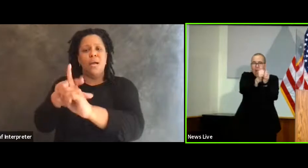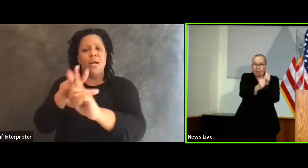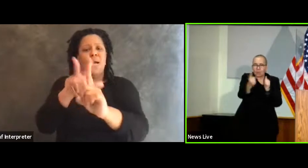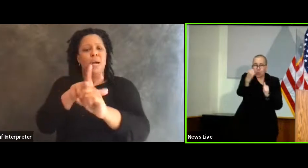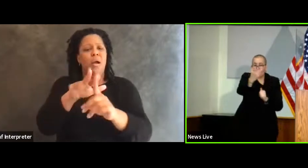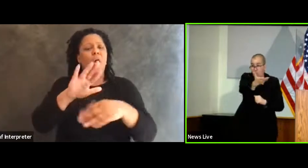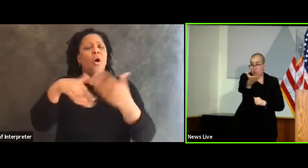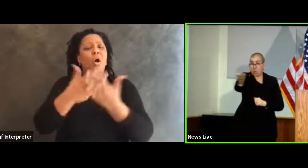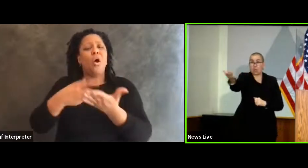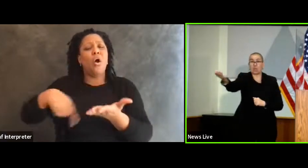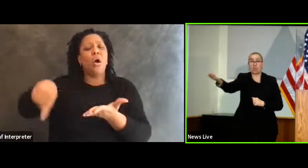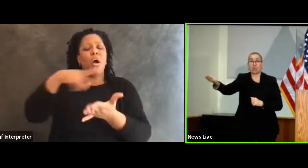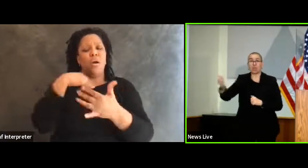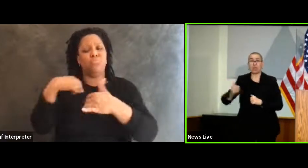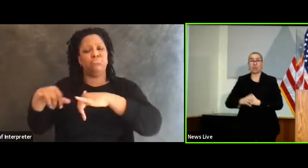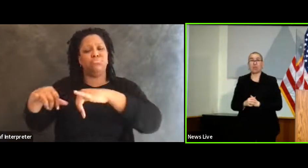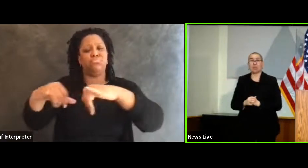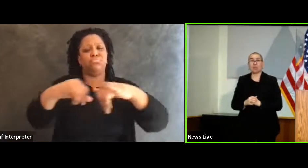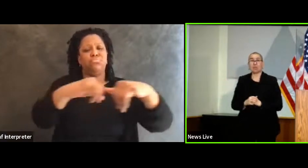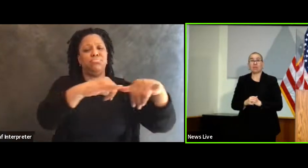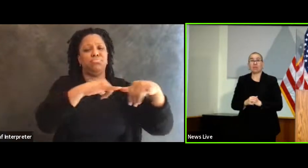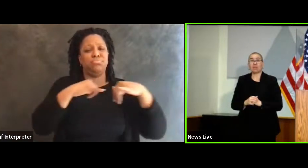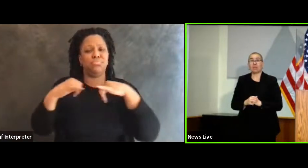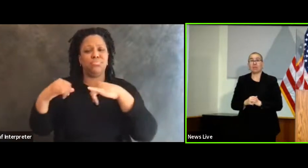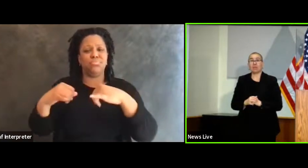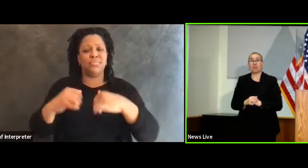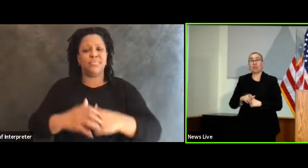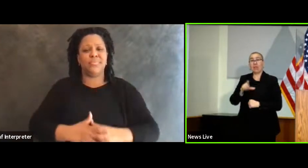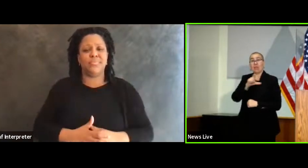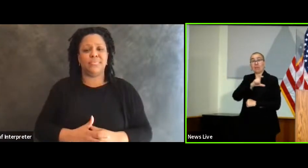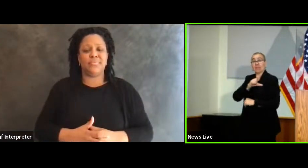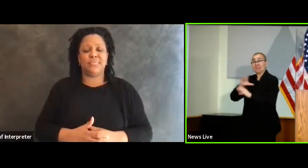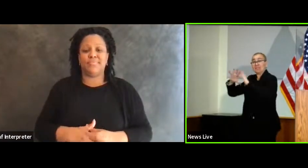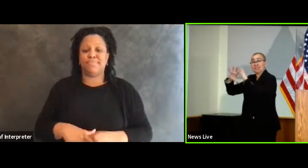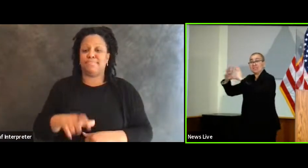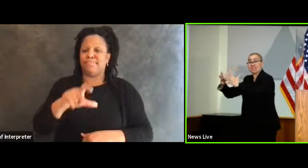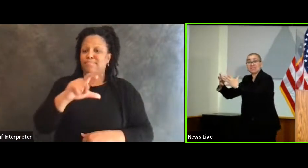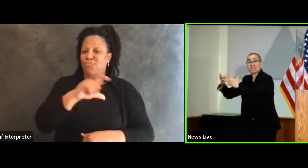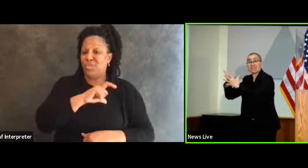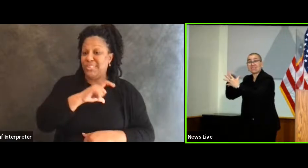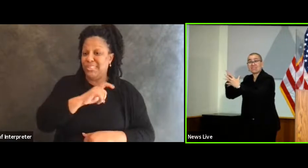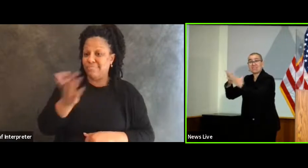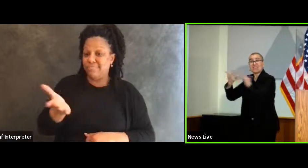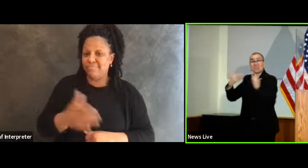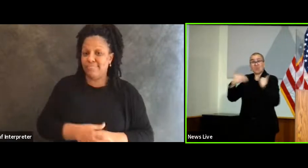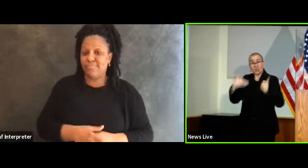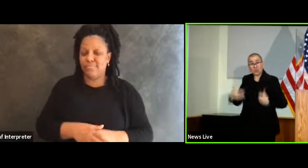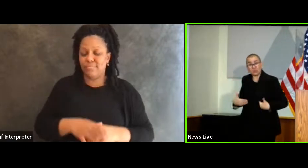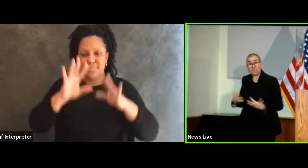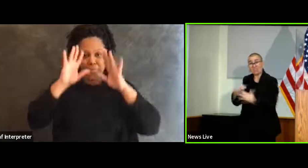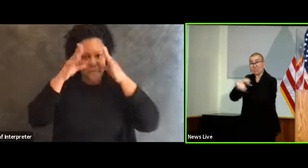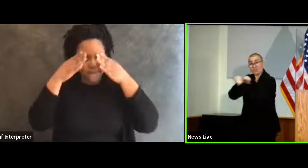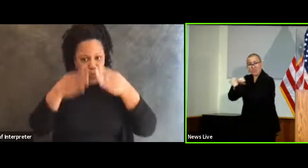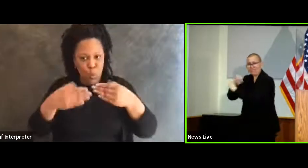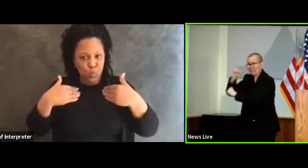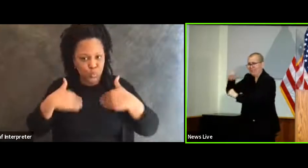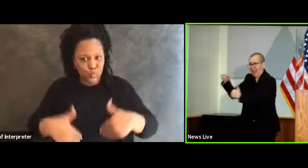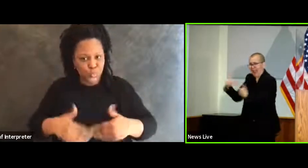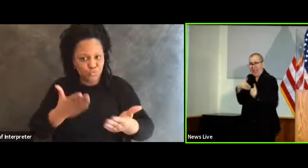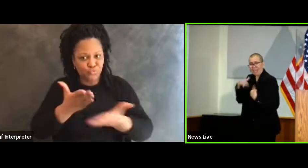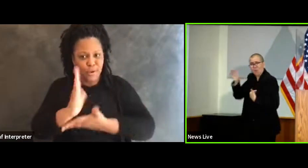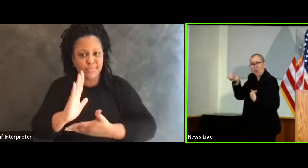Police, law enforcement centering on human rights and interacting on a daily basis